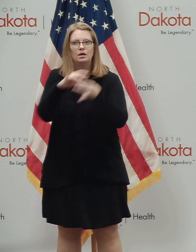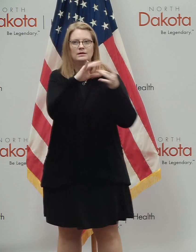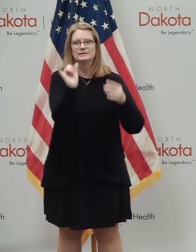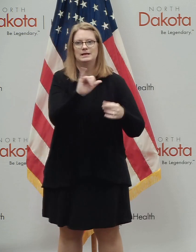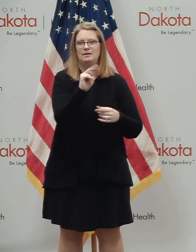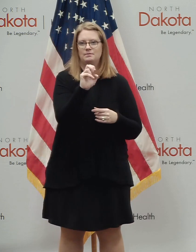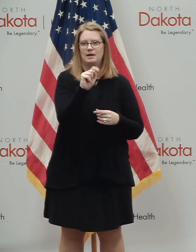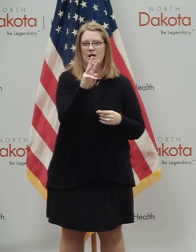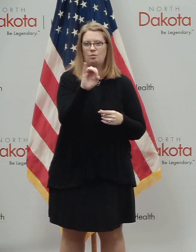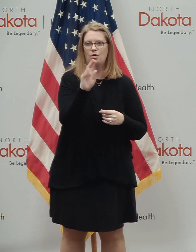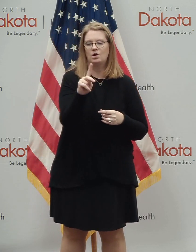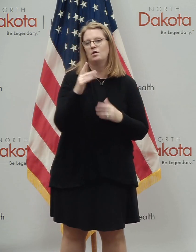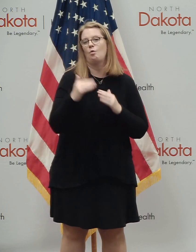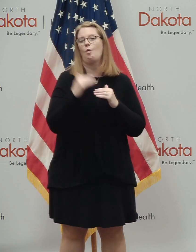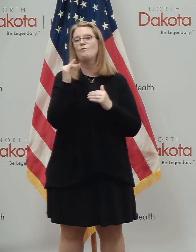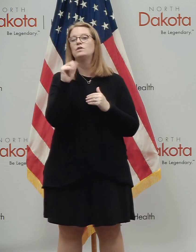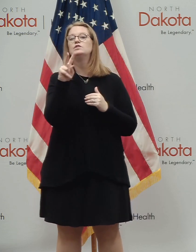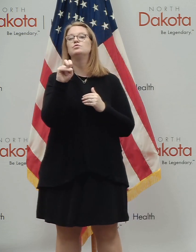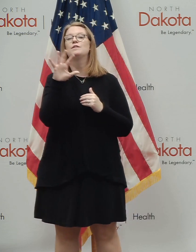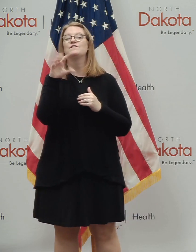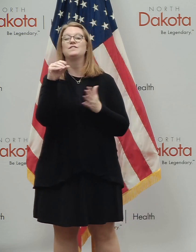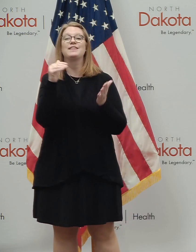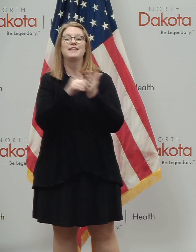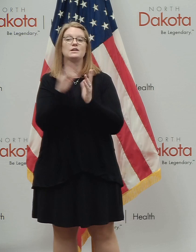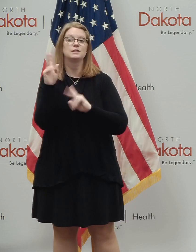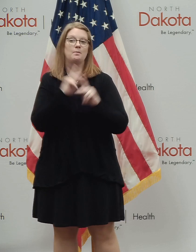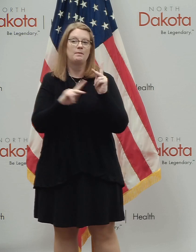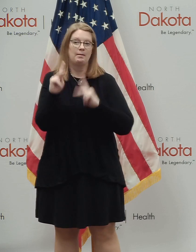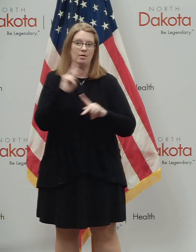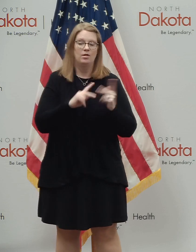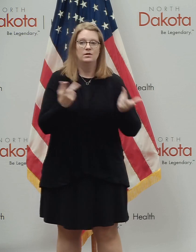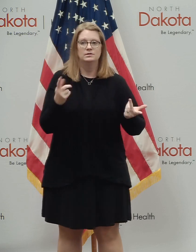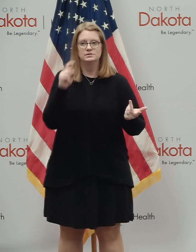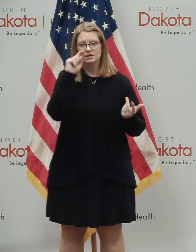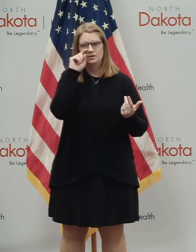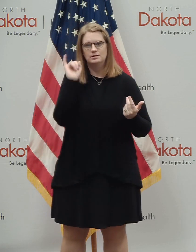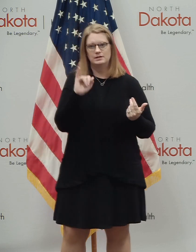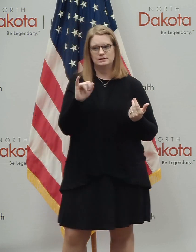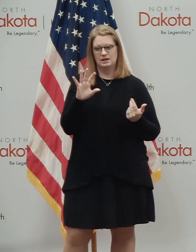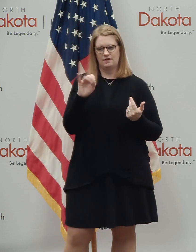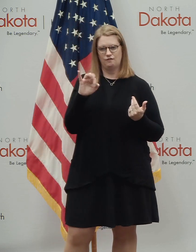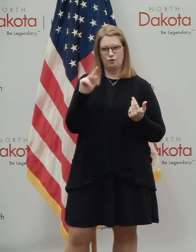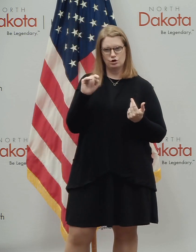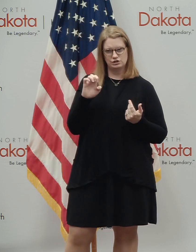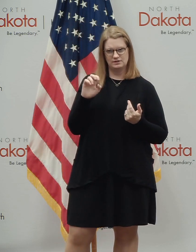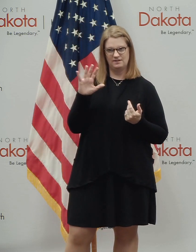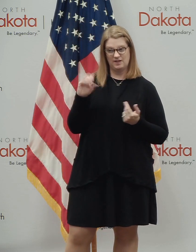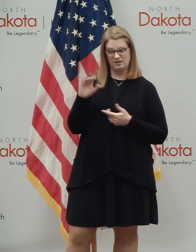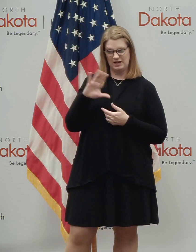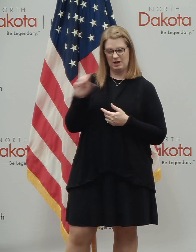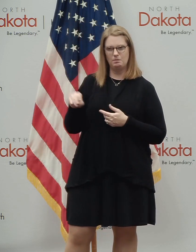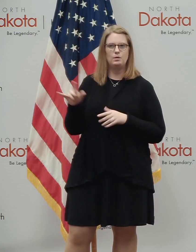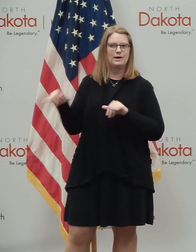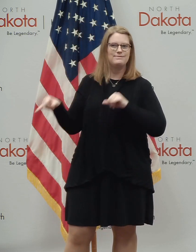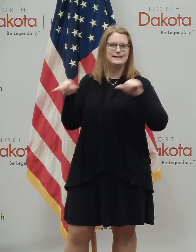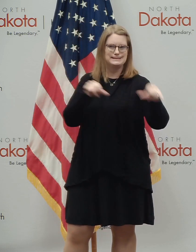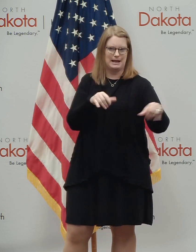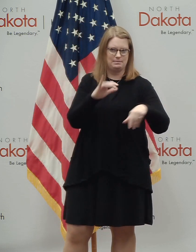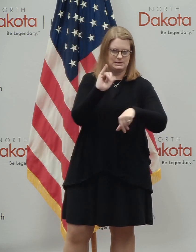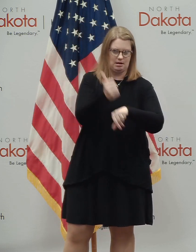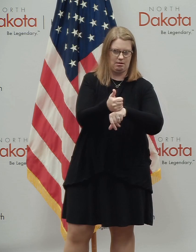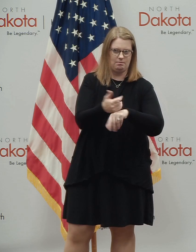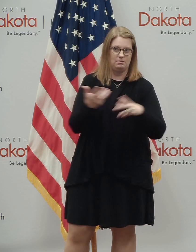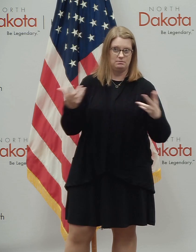over 250,000 people using the same network. We have the surface area of a Fortune 50 company. We are a really